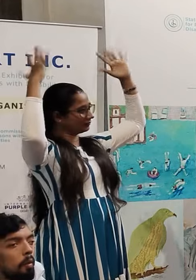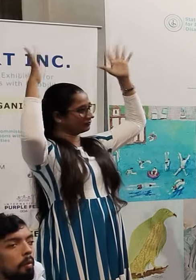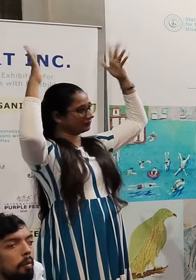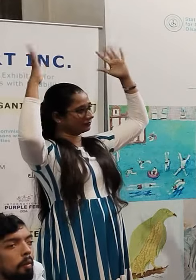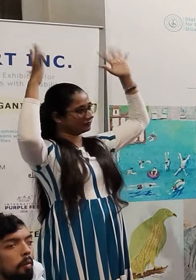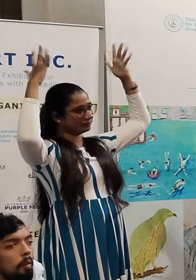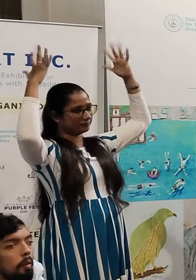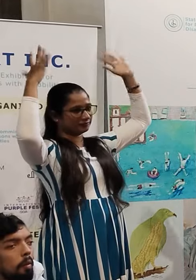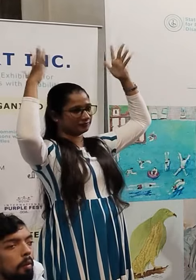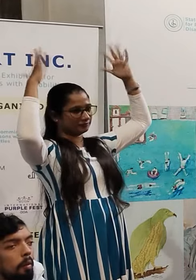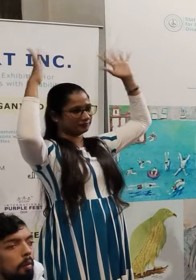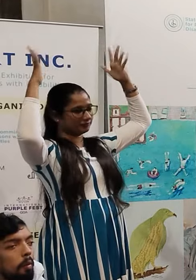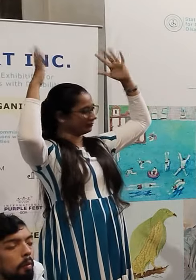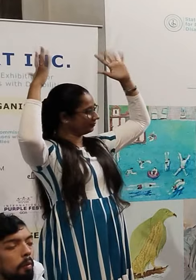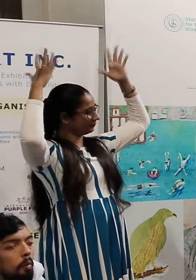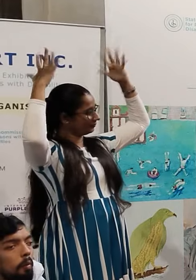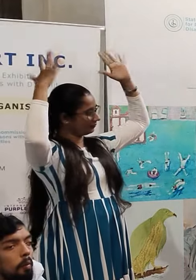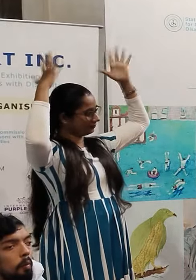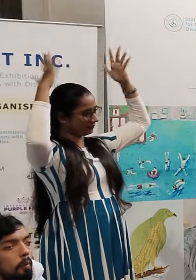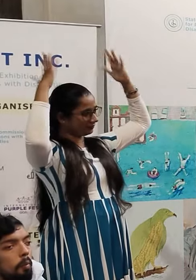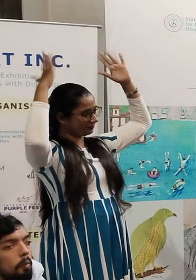Thank you, Tanvi, for the round of applause.